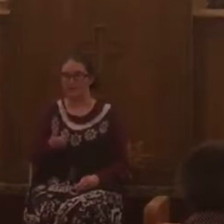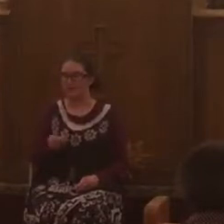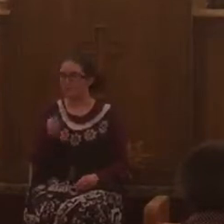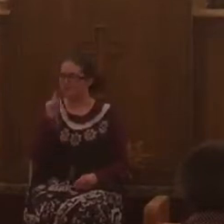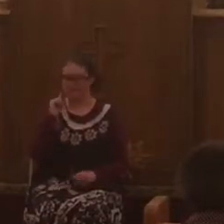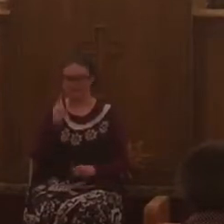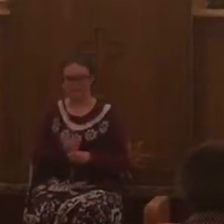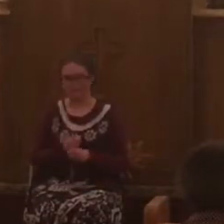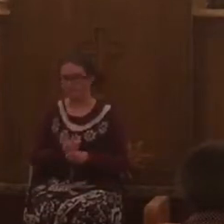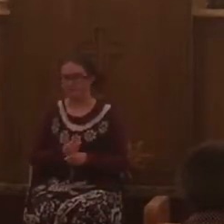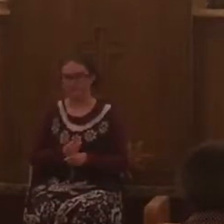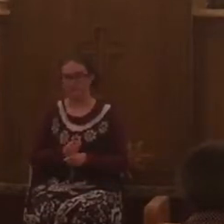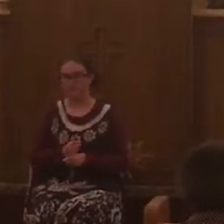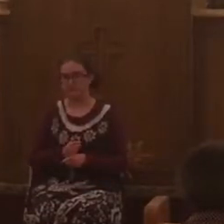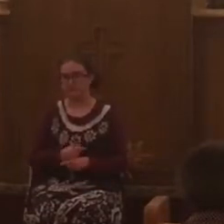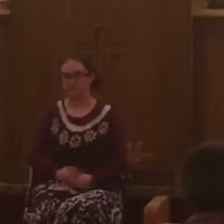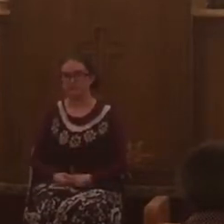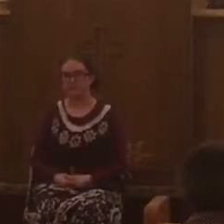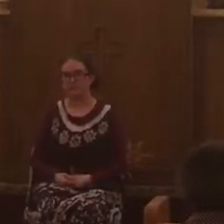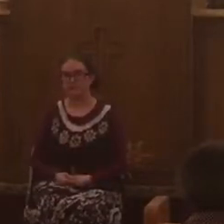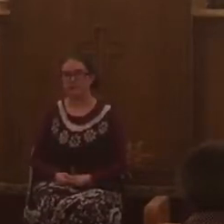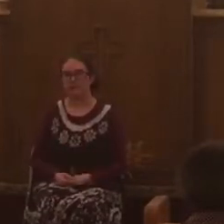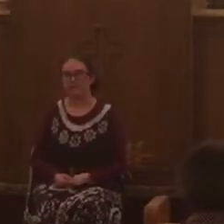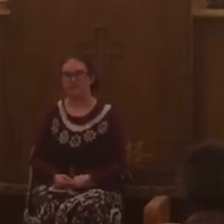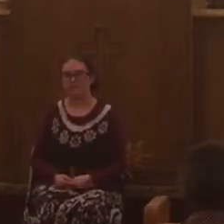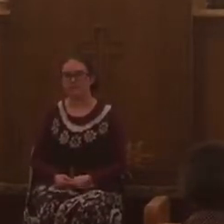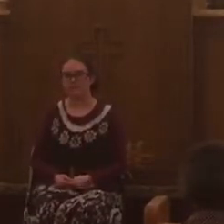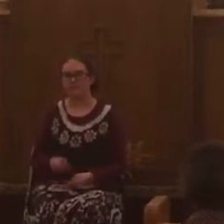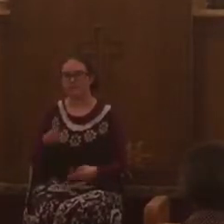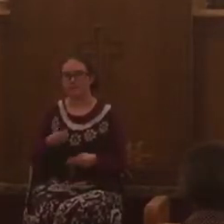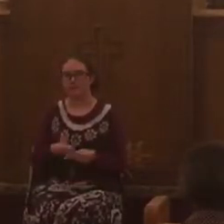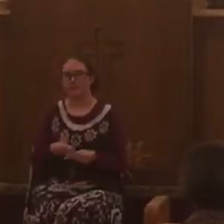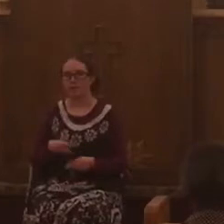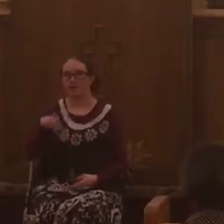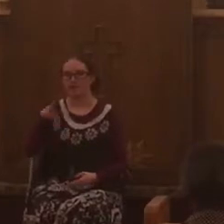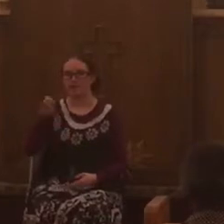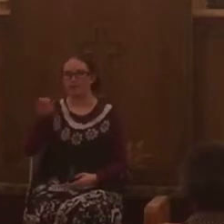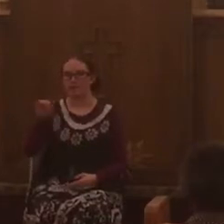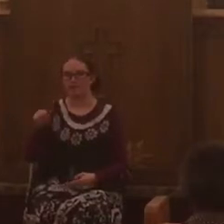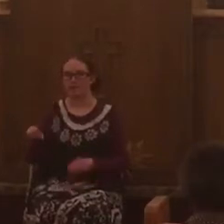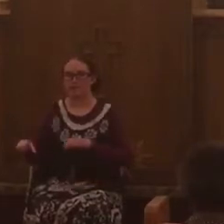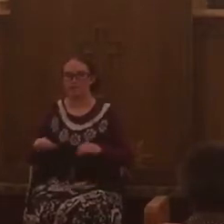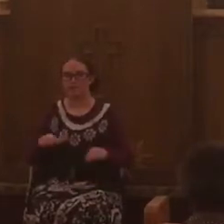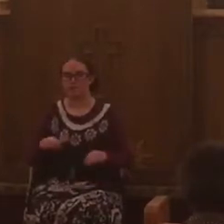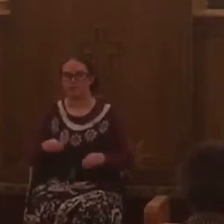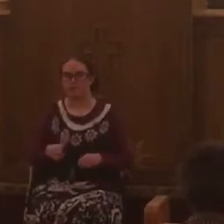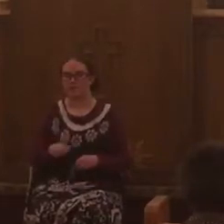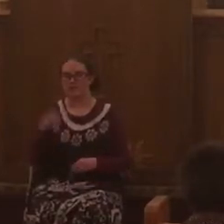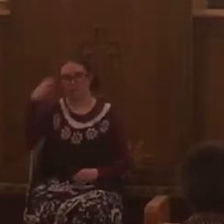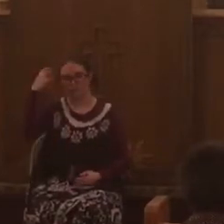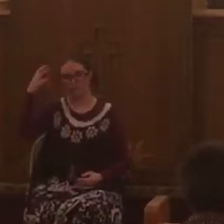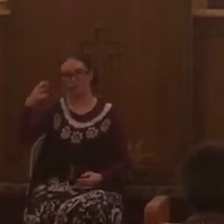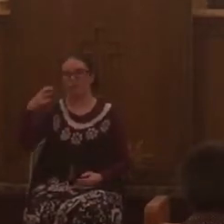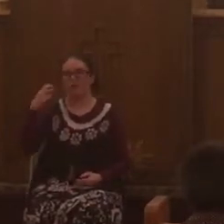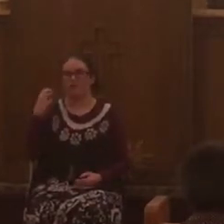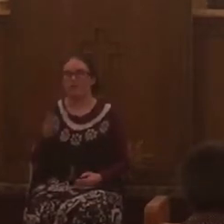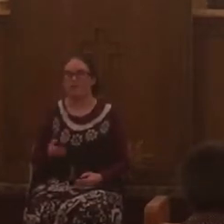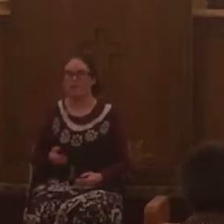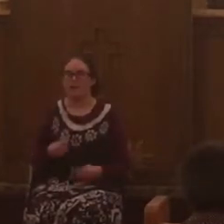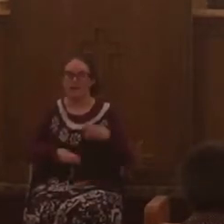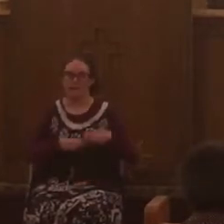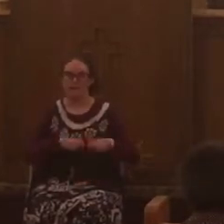produced years ago a little film called The Exorcist, which I did not see. I would not go see. If I didn't even have the Holy Ghost, I wouldn't have went